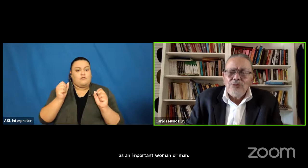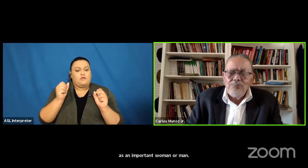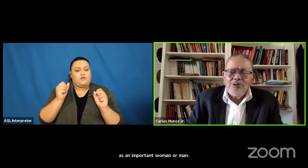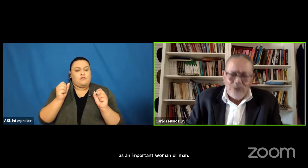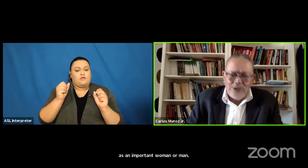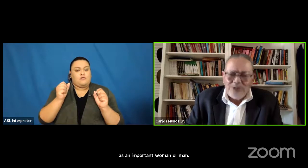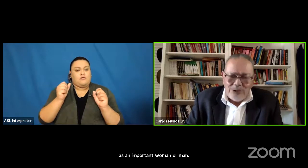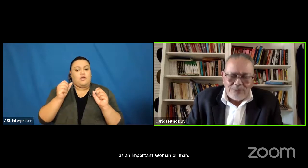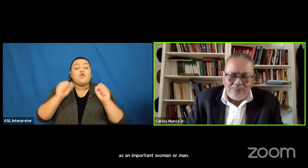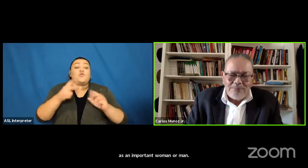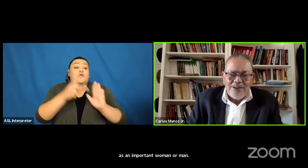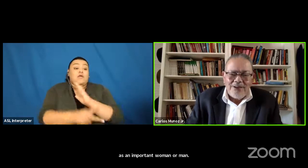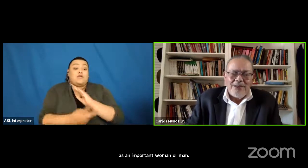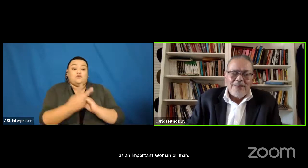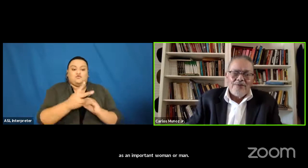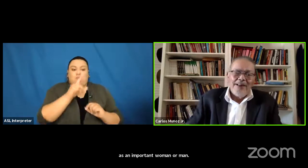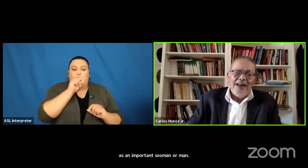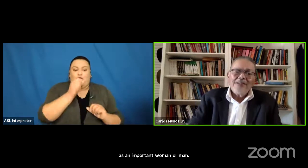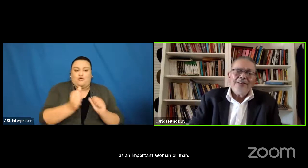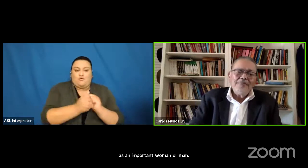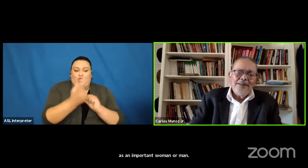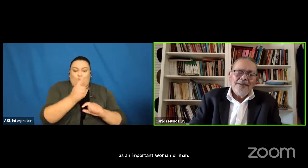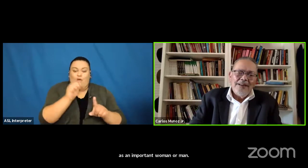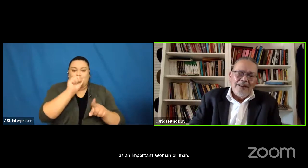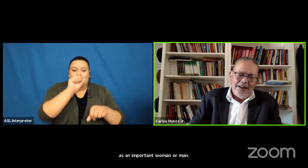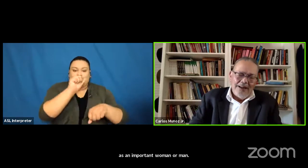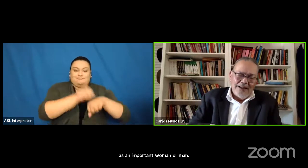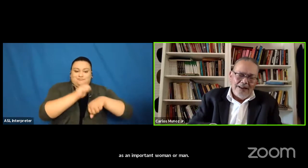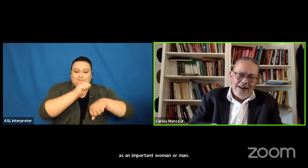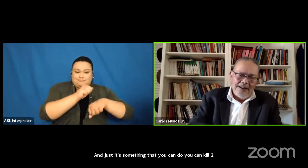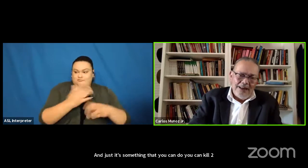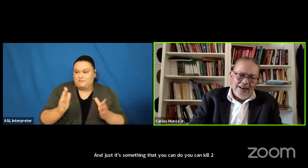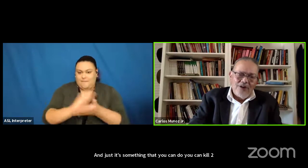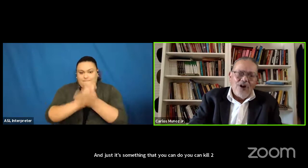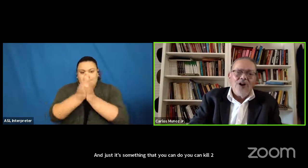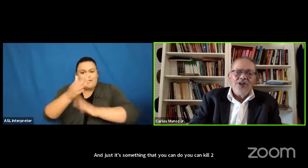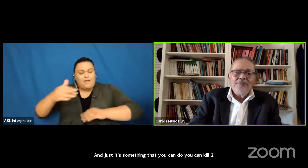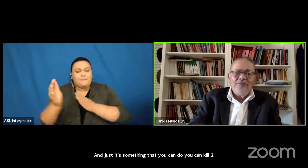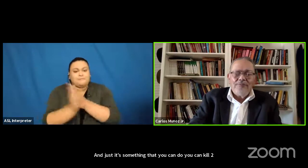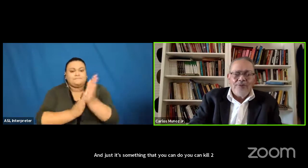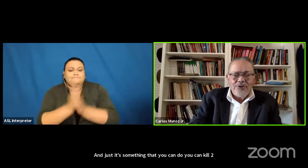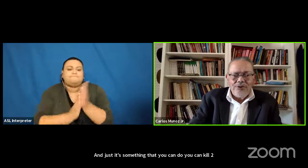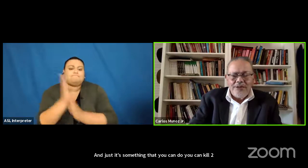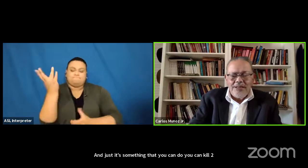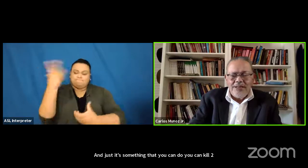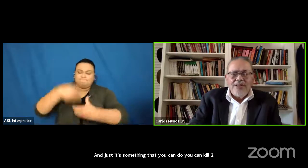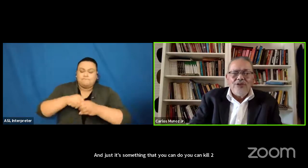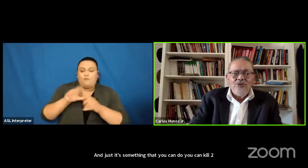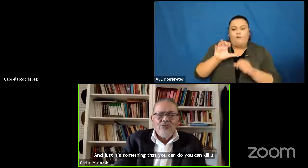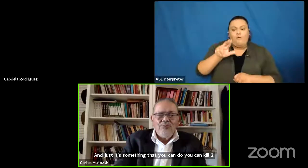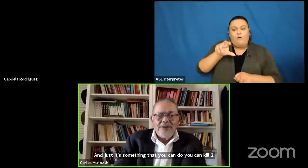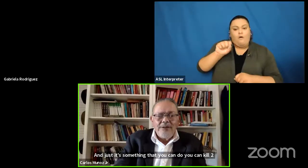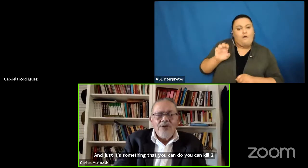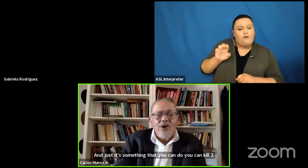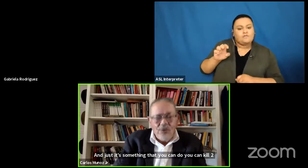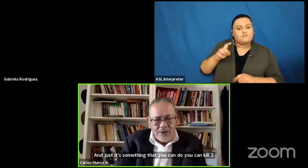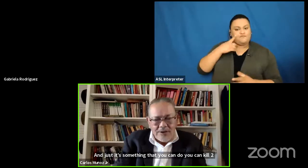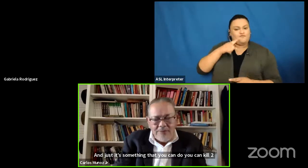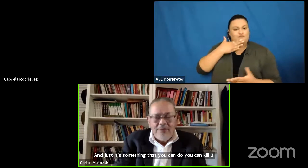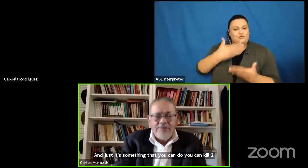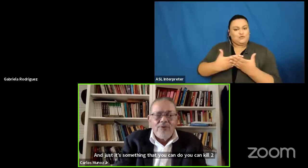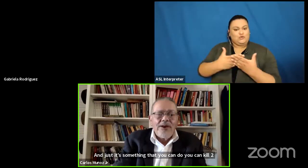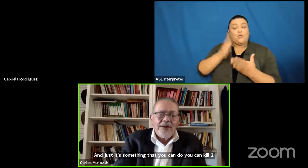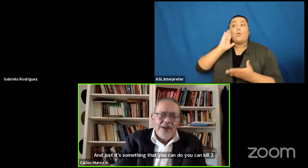can kill two birds with one stone. If you get active in a cause for good, you become